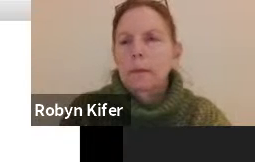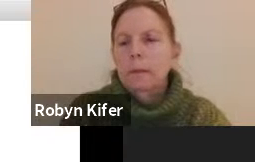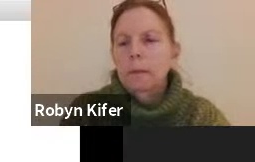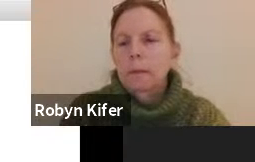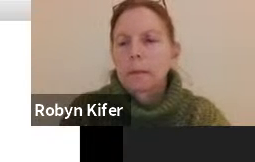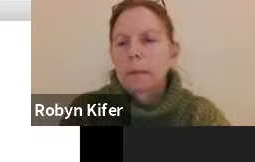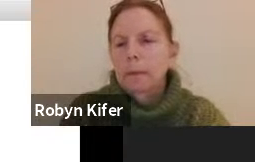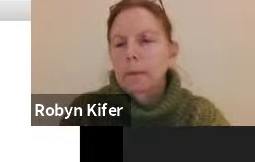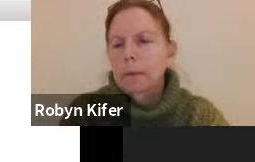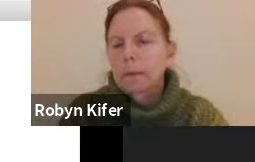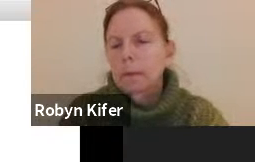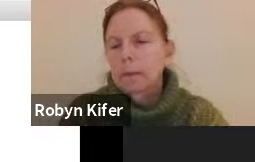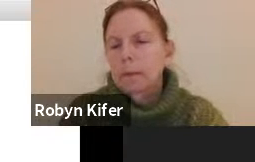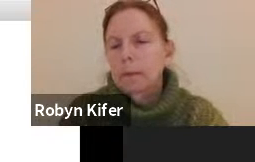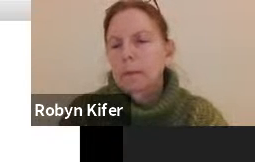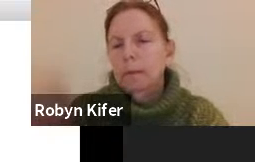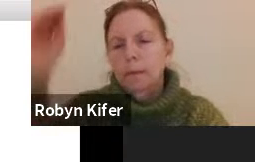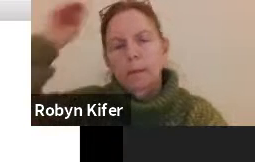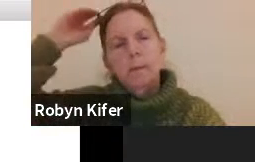Okay, so now